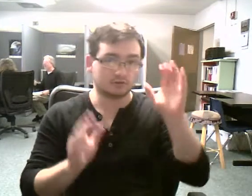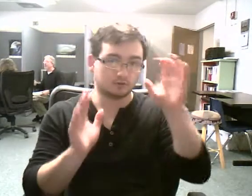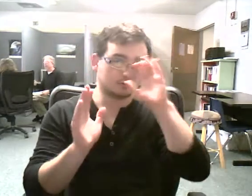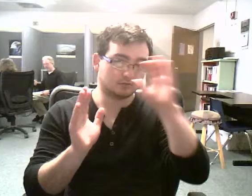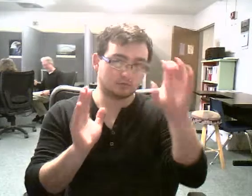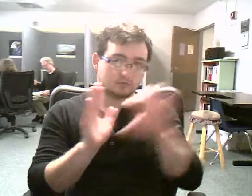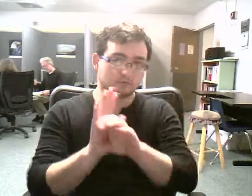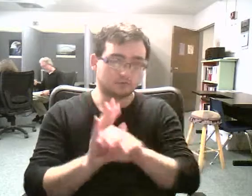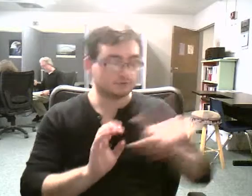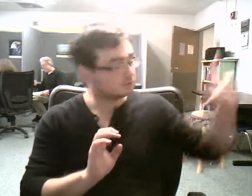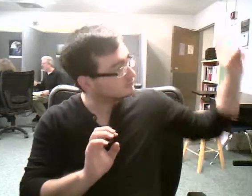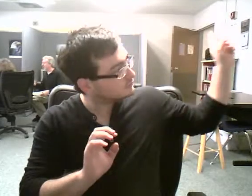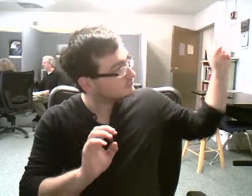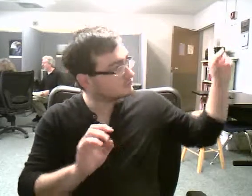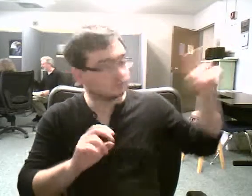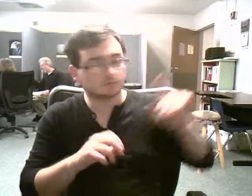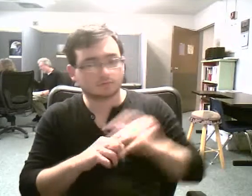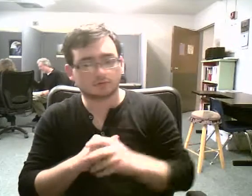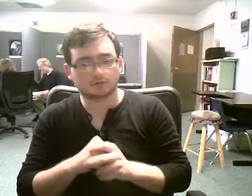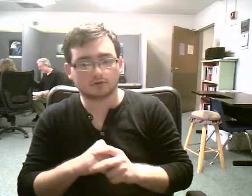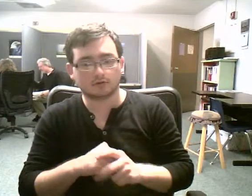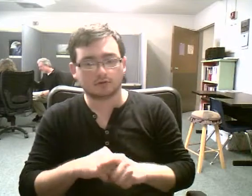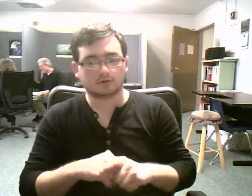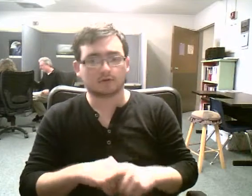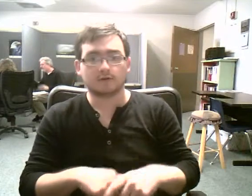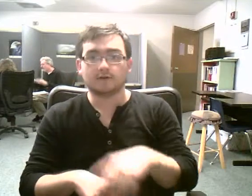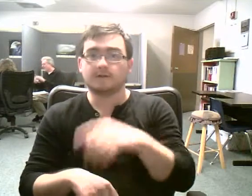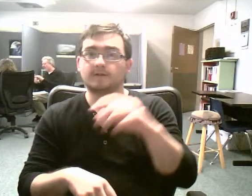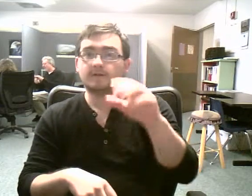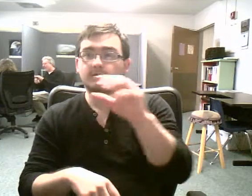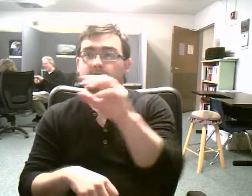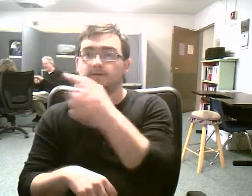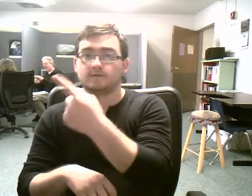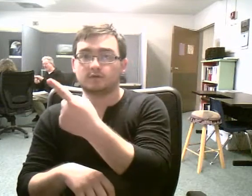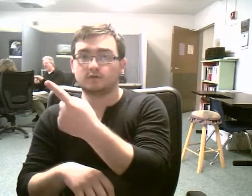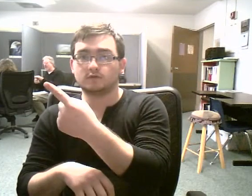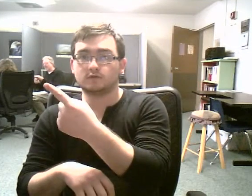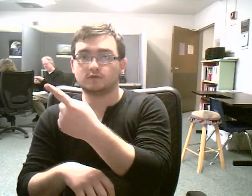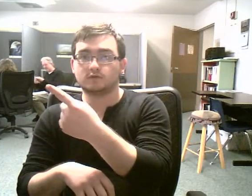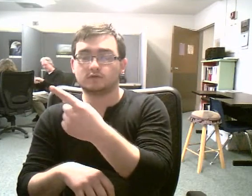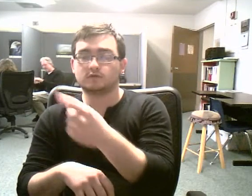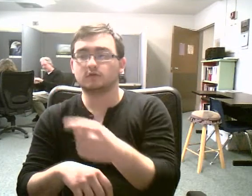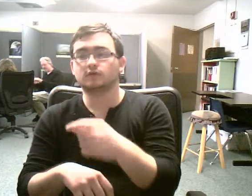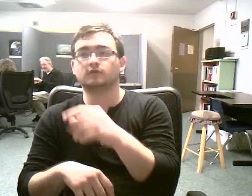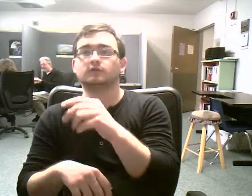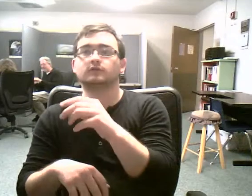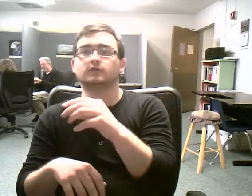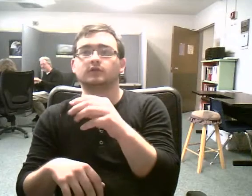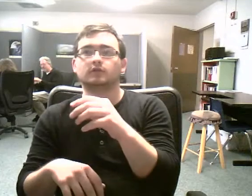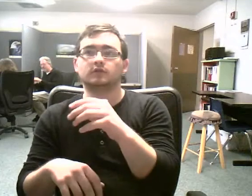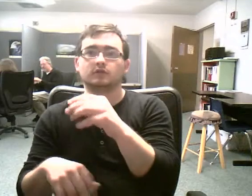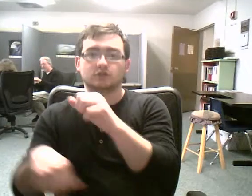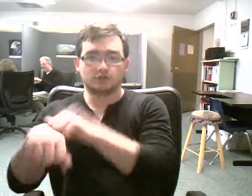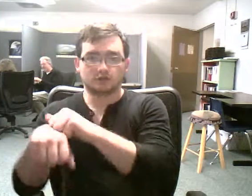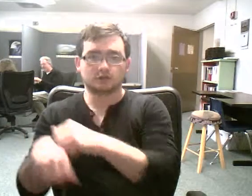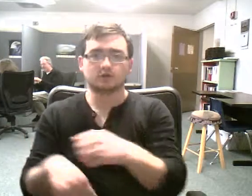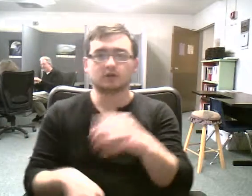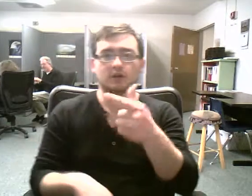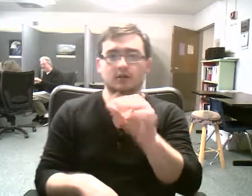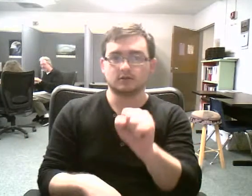gas. When the 2 react, we get a compound potassium chloride, KCl. Why KCl? Because